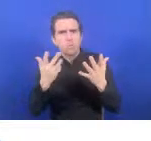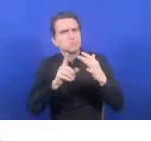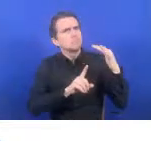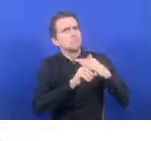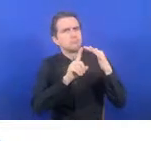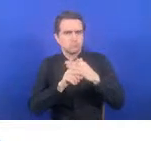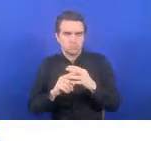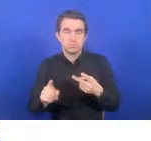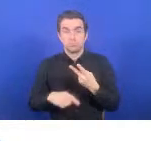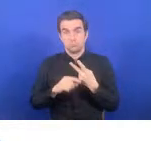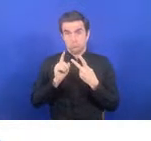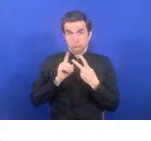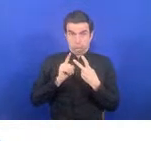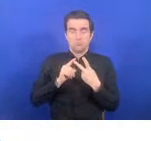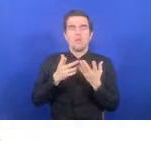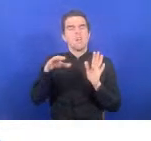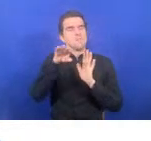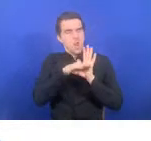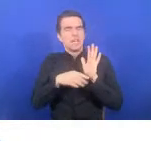women's empowerment?